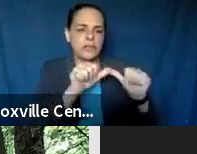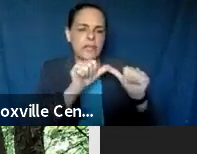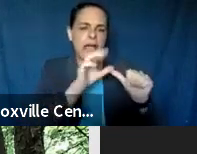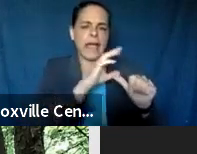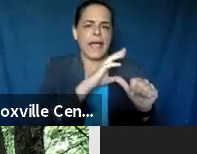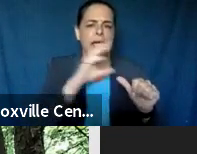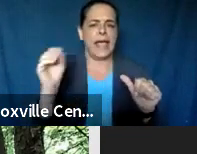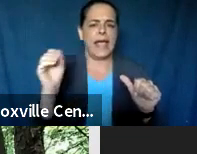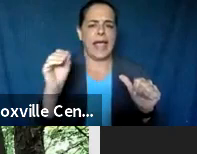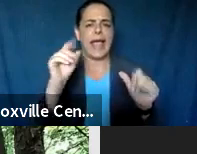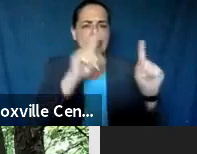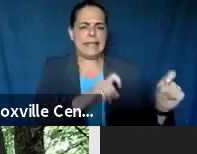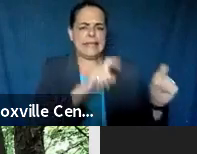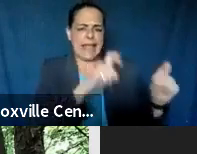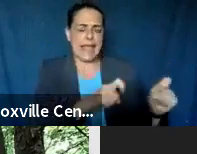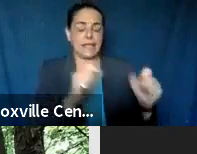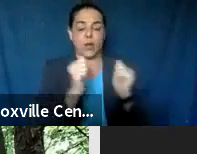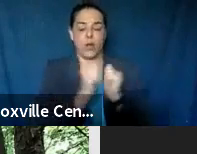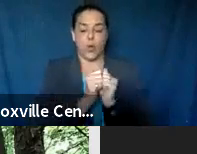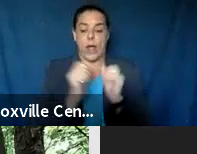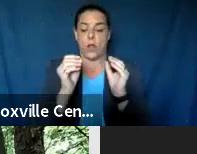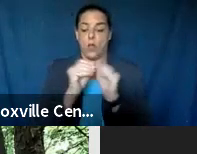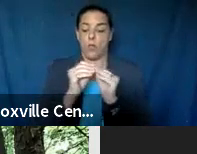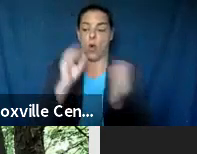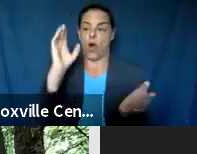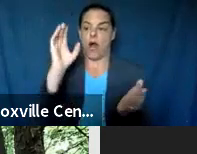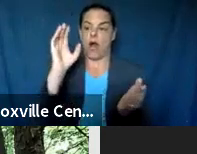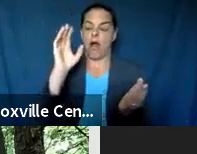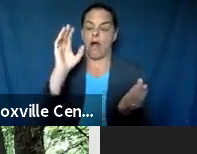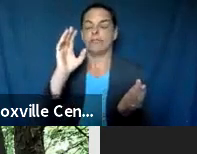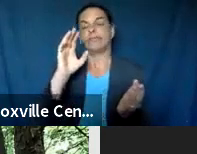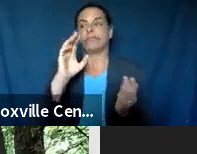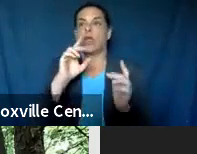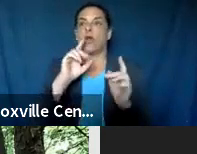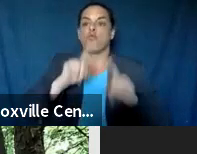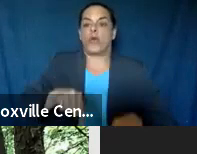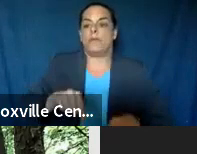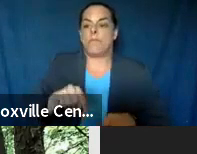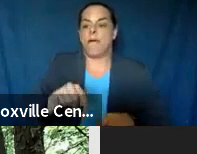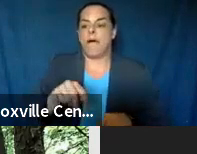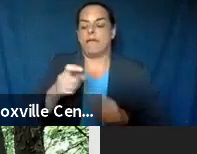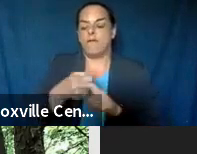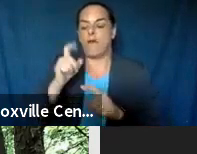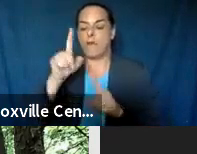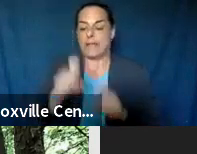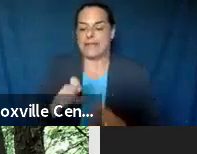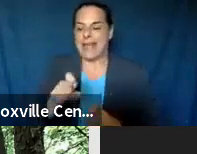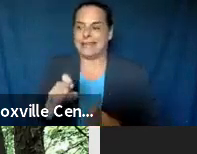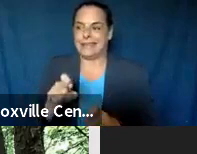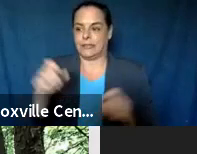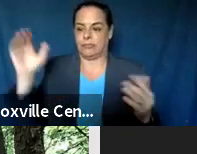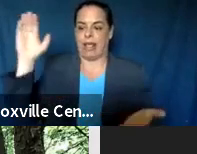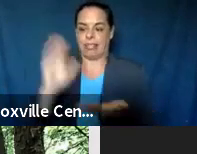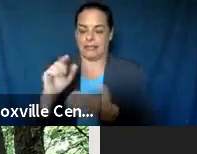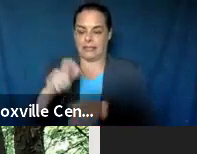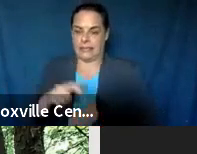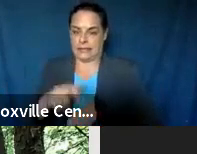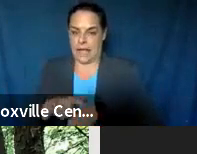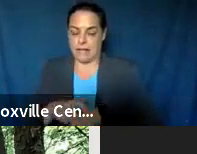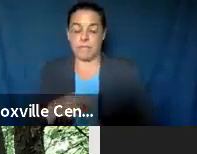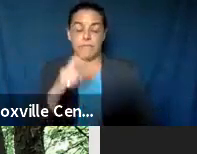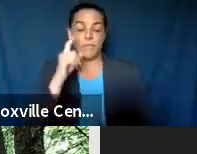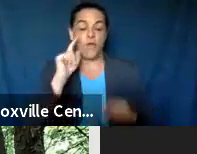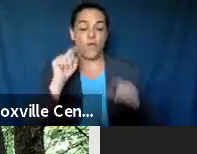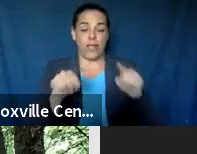with consistent or decreased test result reporting turnaround time. For this benchmark, we are utilizing 2 bar